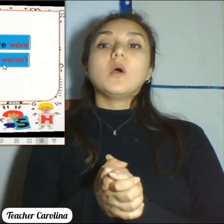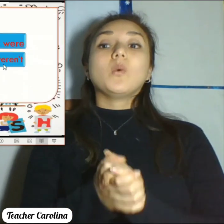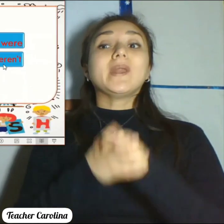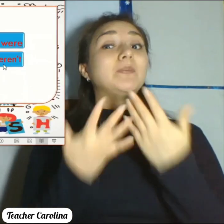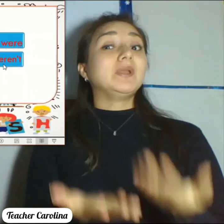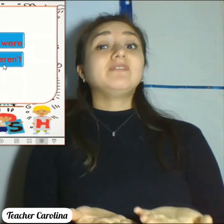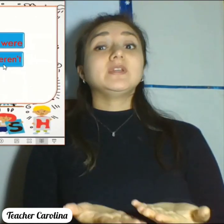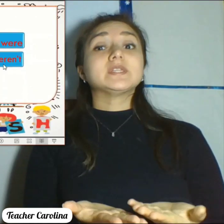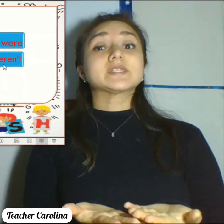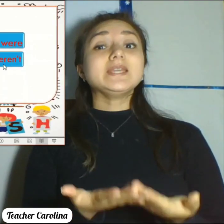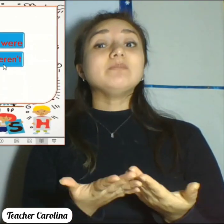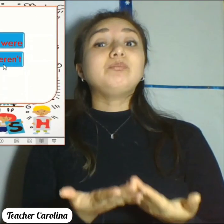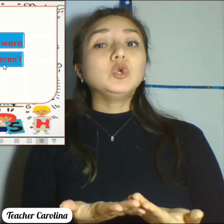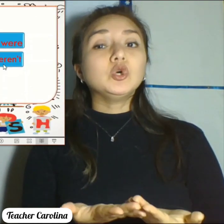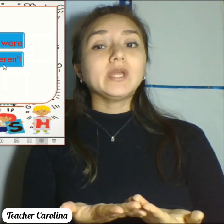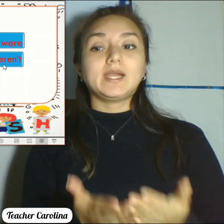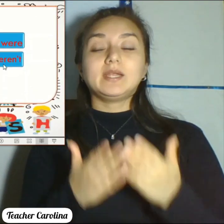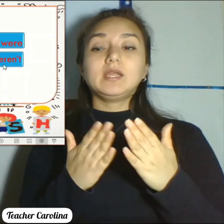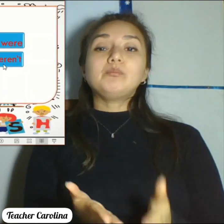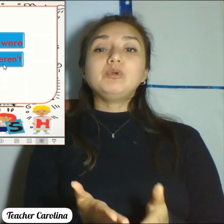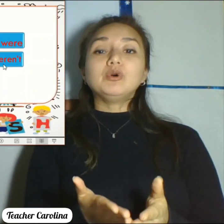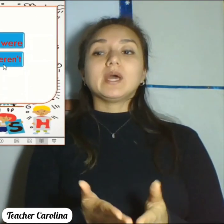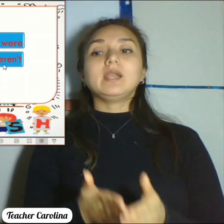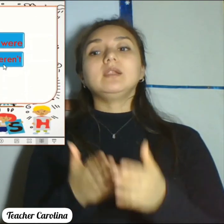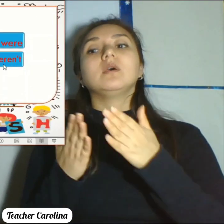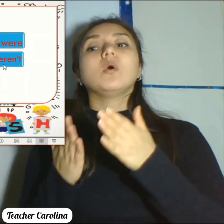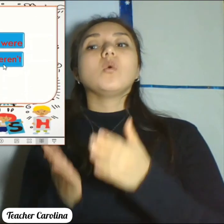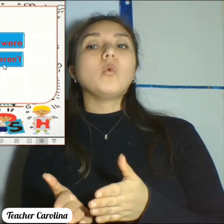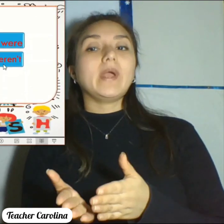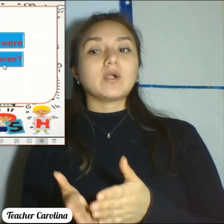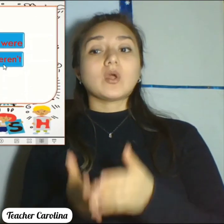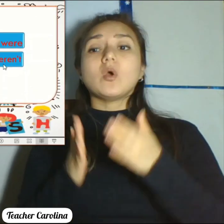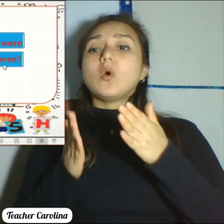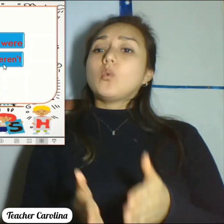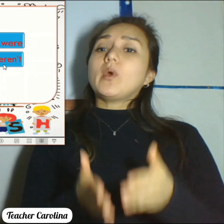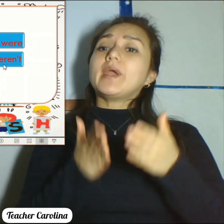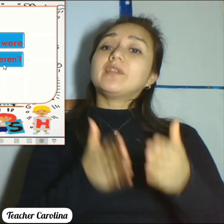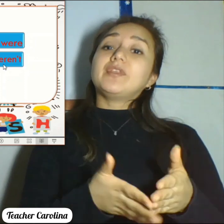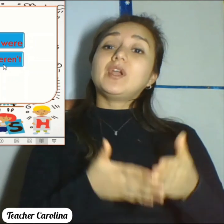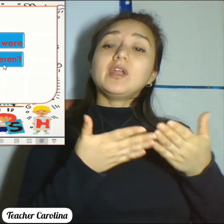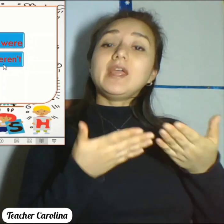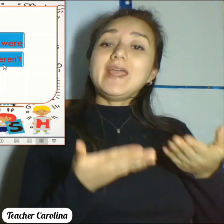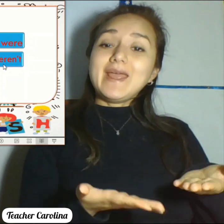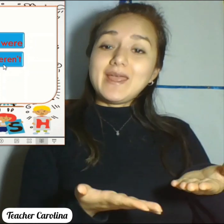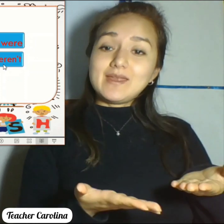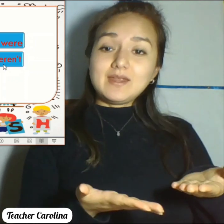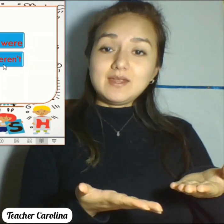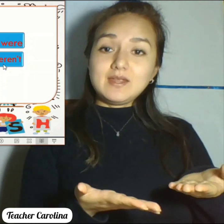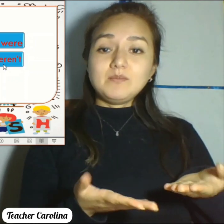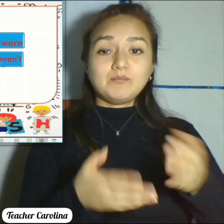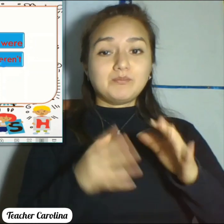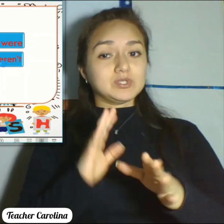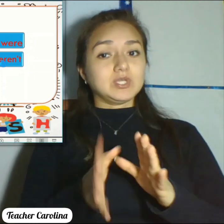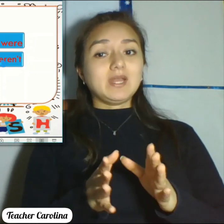What happens if it's in plural? In plural, where? Were there any? Possible